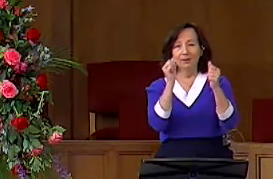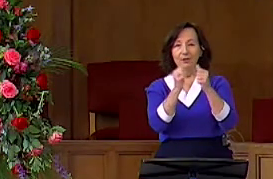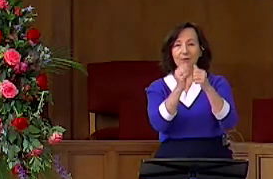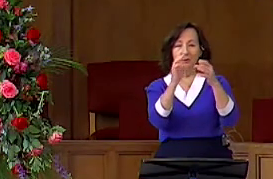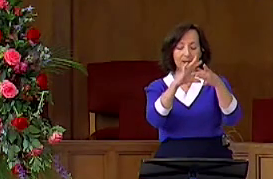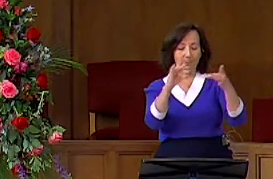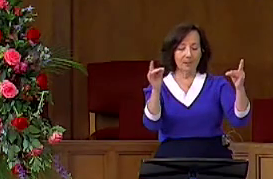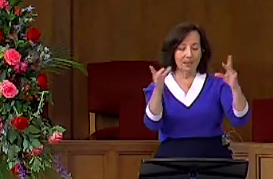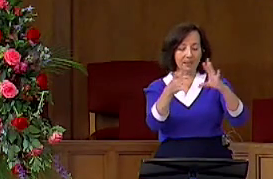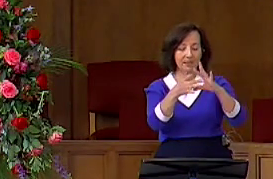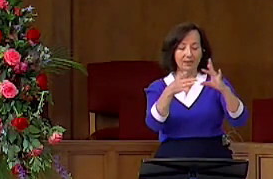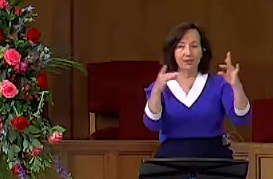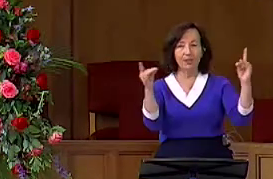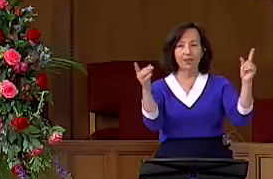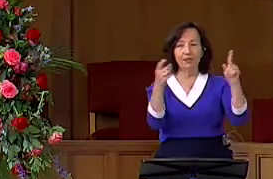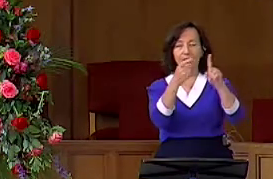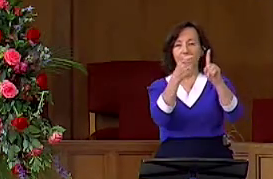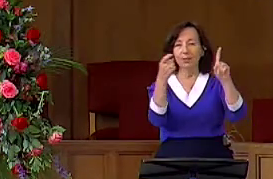filled with